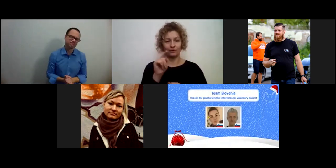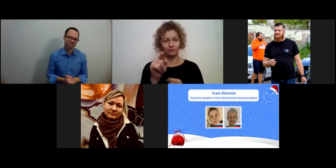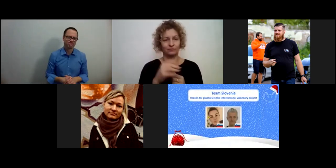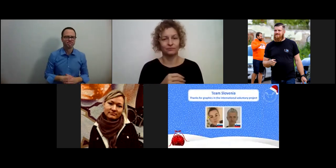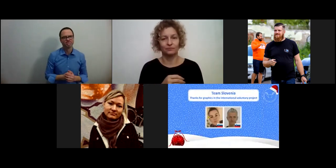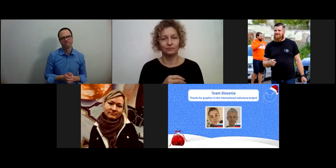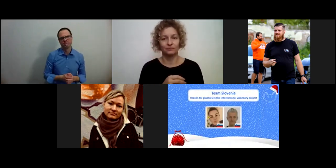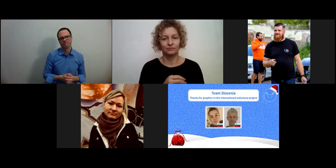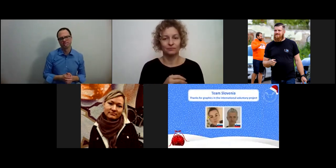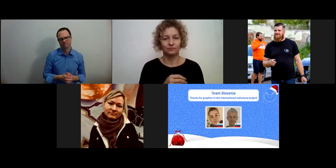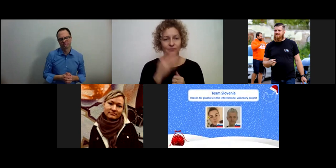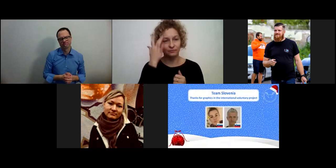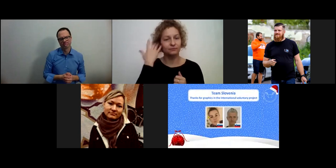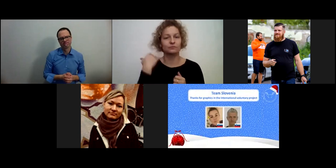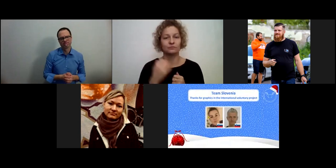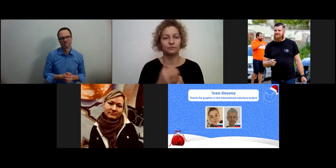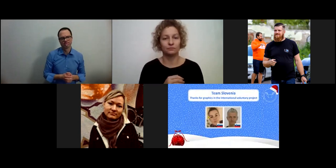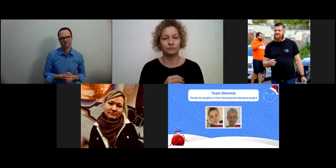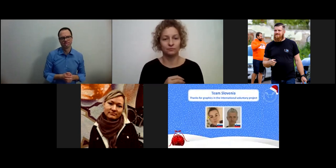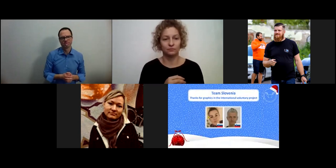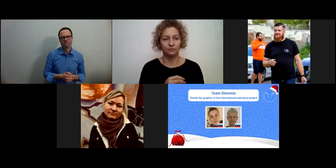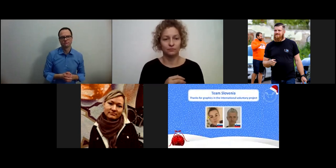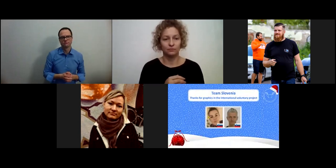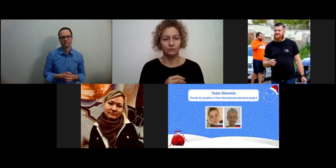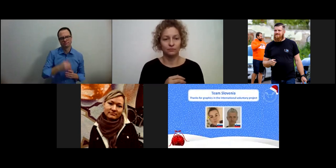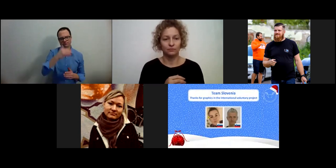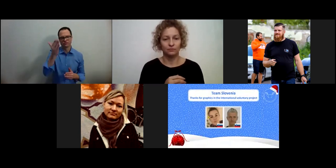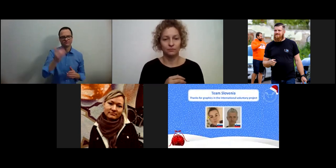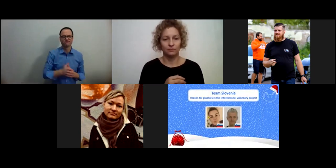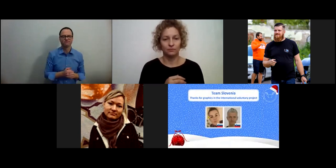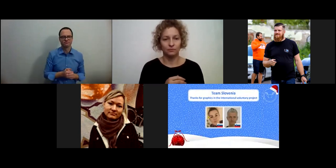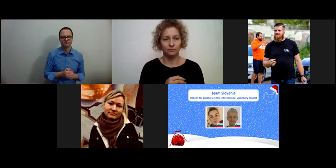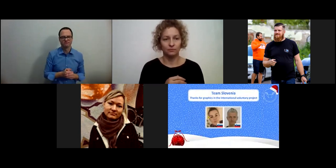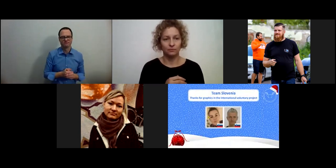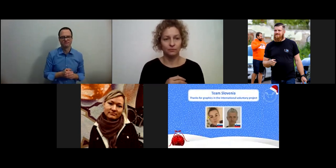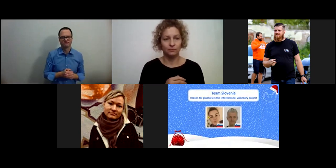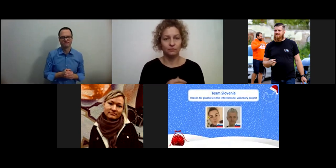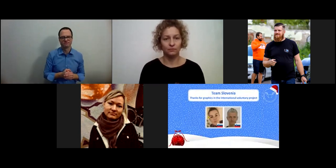as part of our tech team.